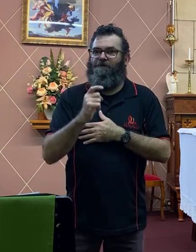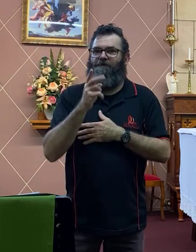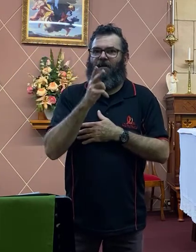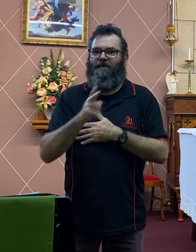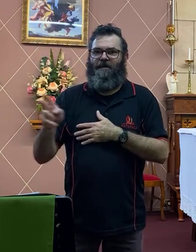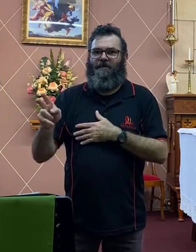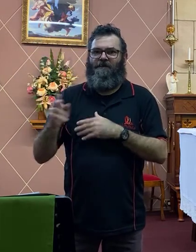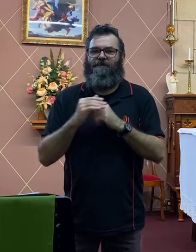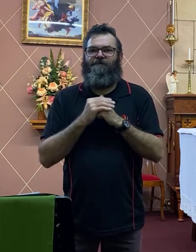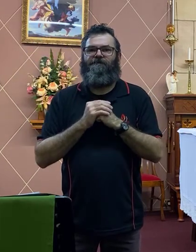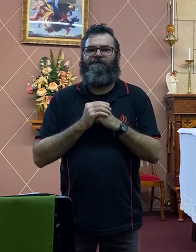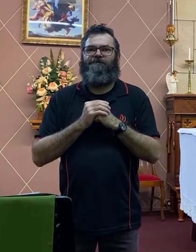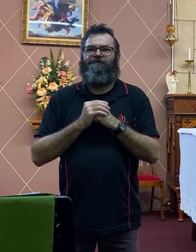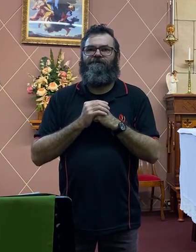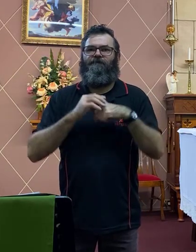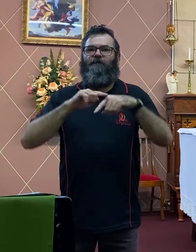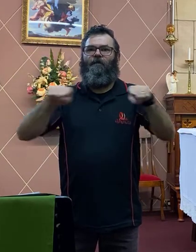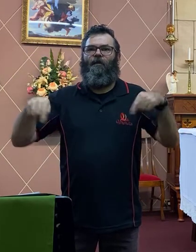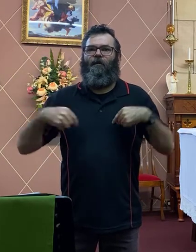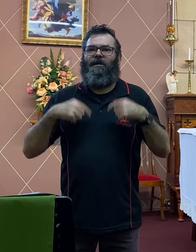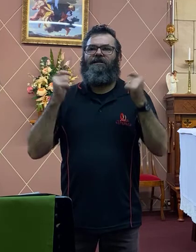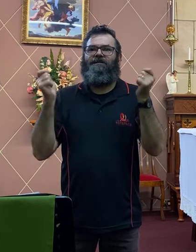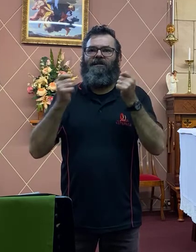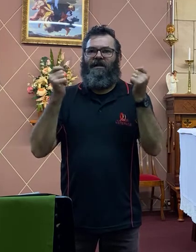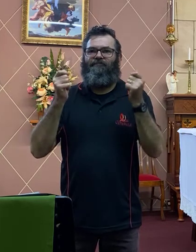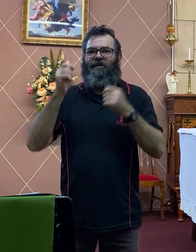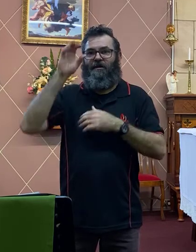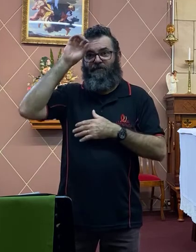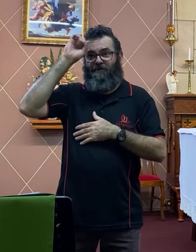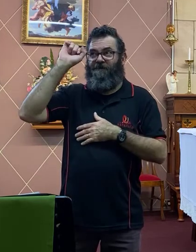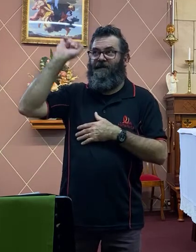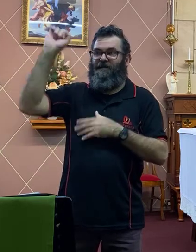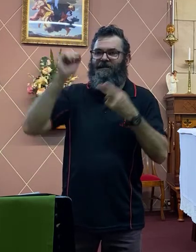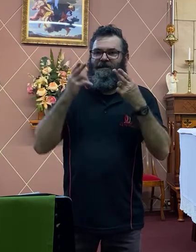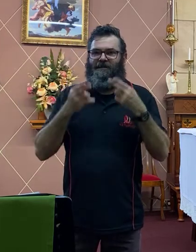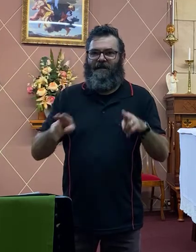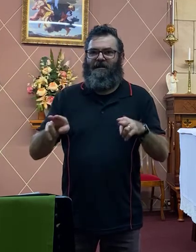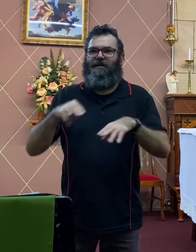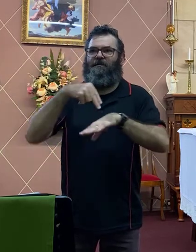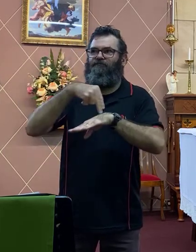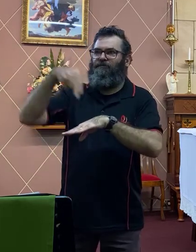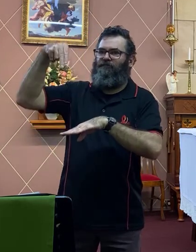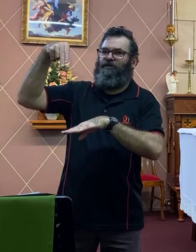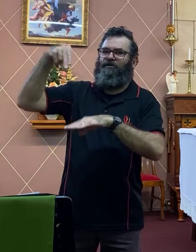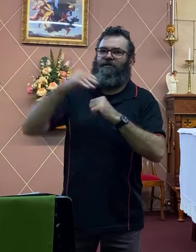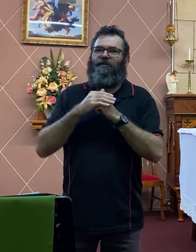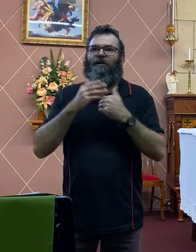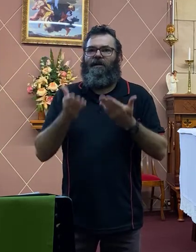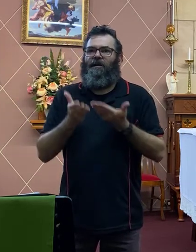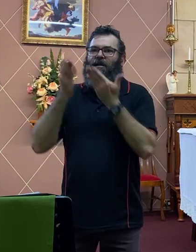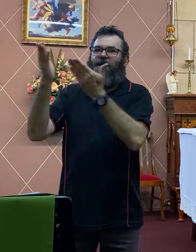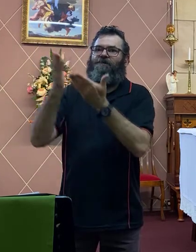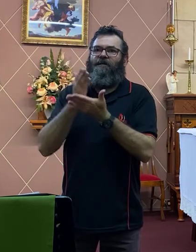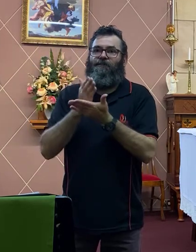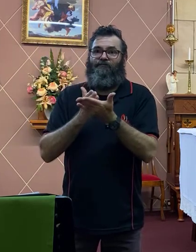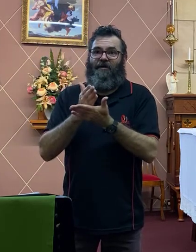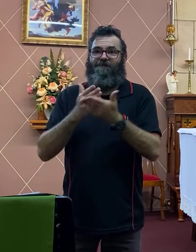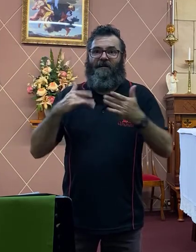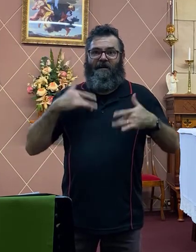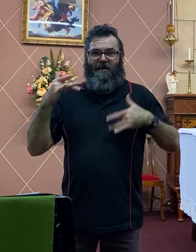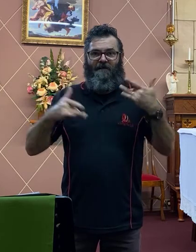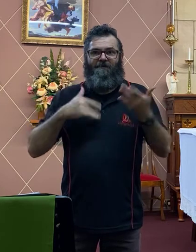Therefore, as we celebrate the memorial of his death and resurrection, we offer you, Lord, the bread of life and the chalice of